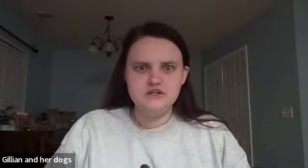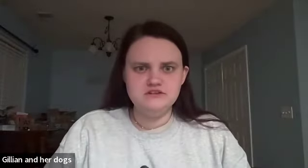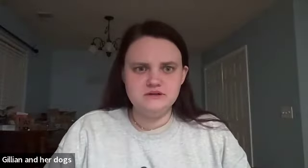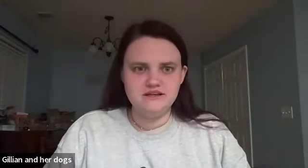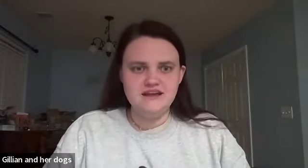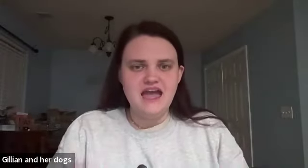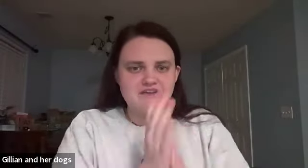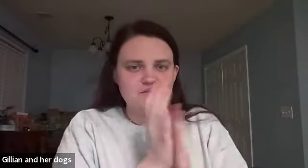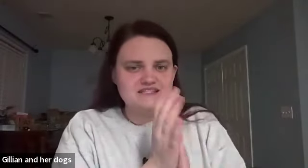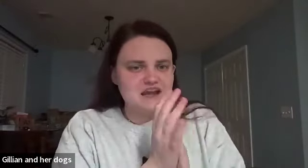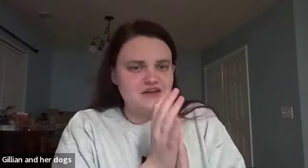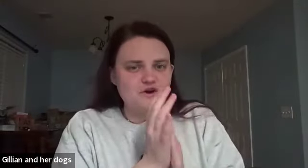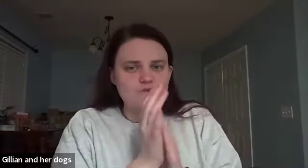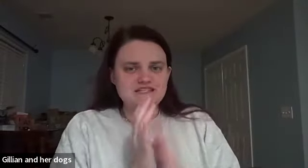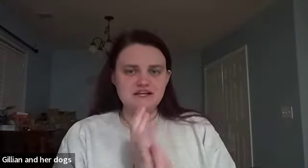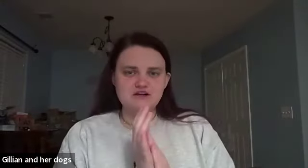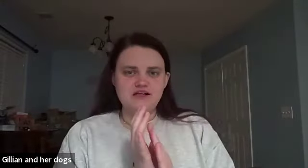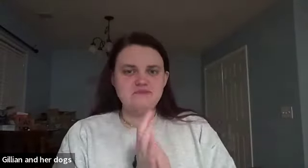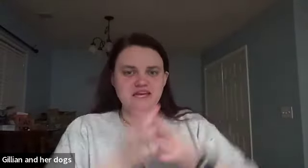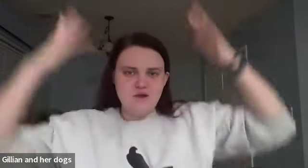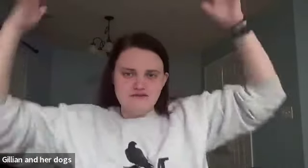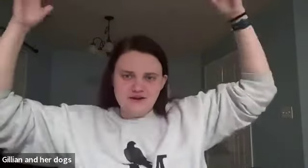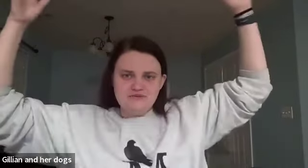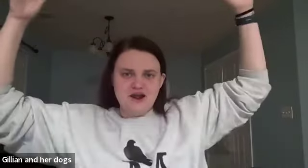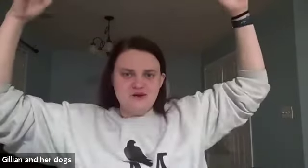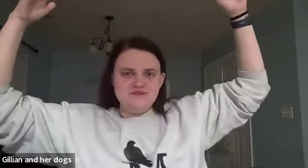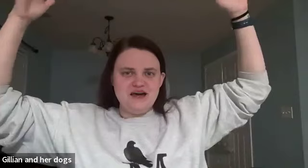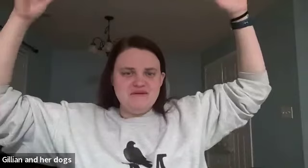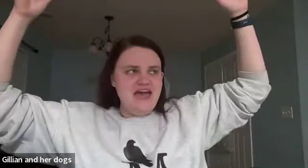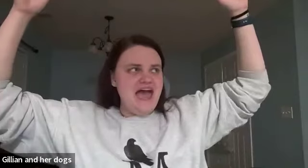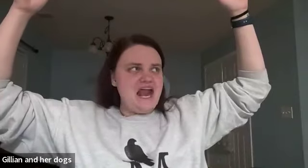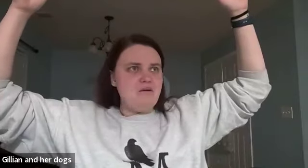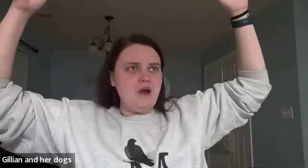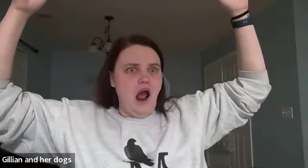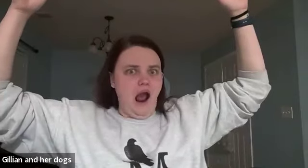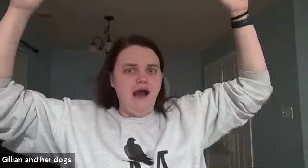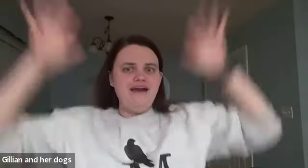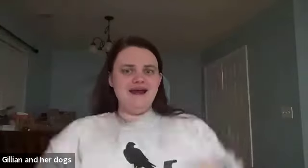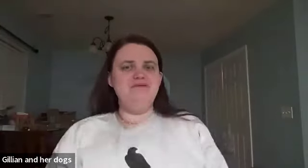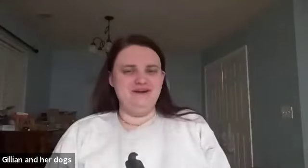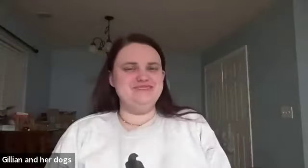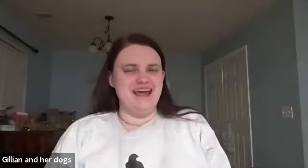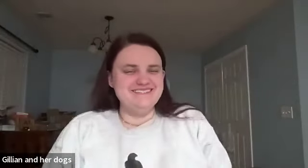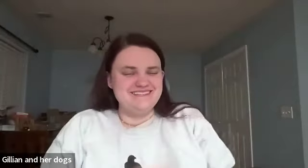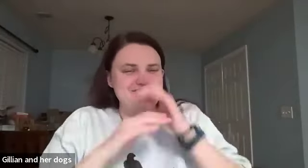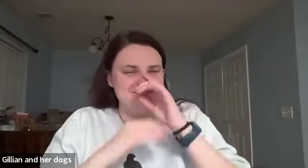you doing? Everyone's like got their arms down here clapping, and I'm over here with my arms up. And I went, and I put them down so